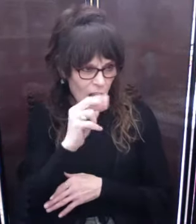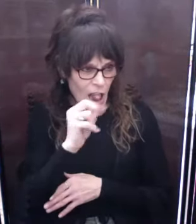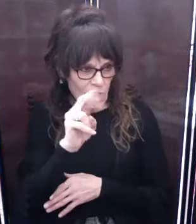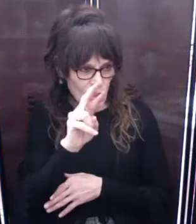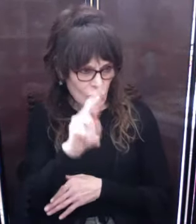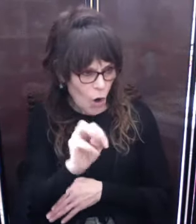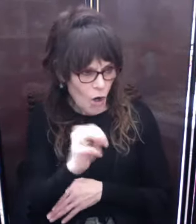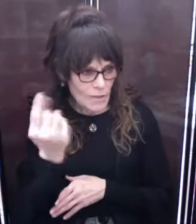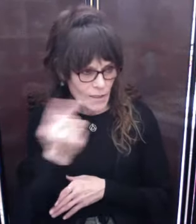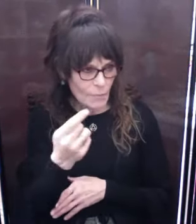door.